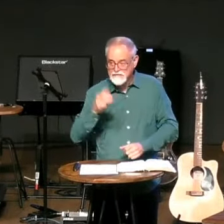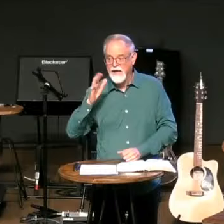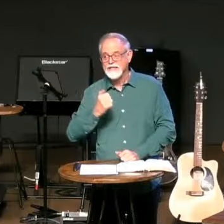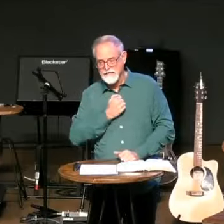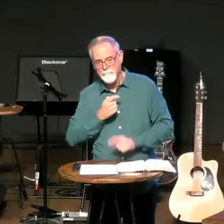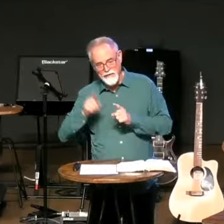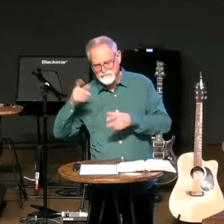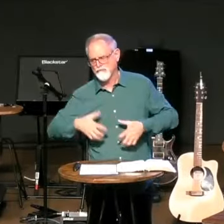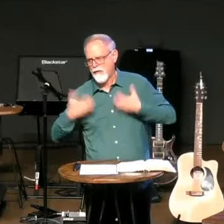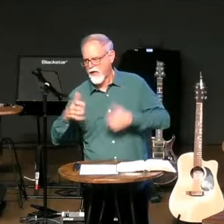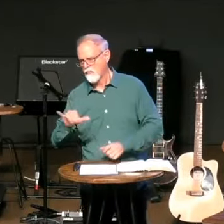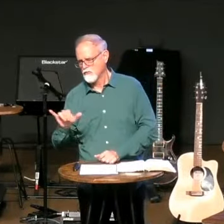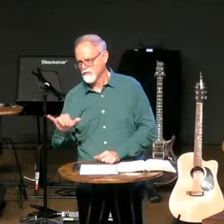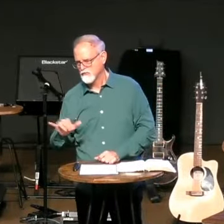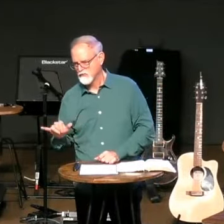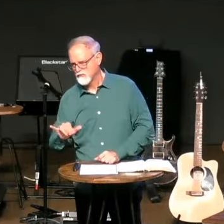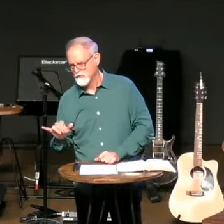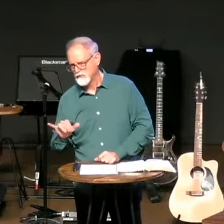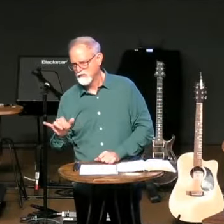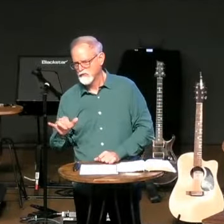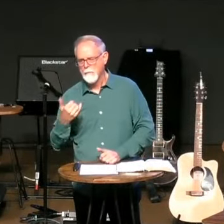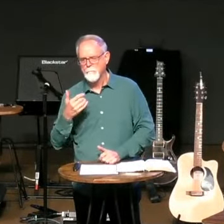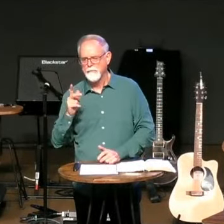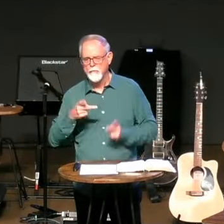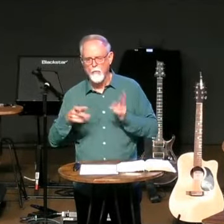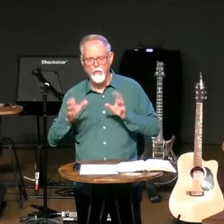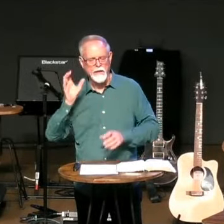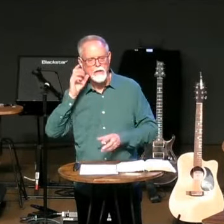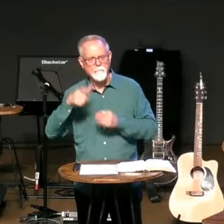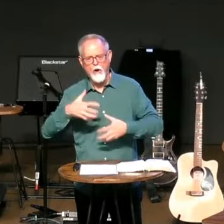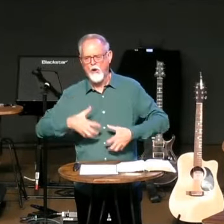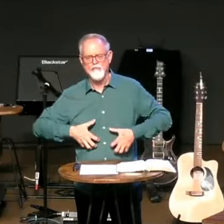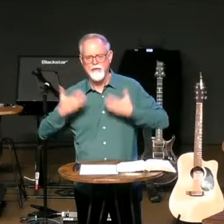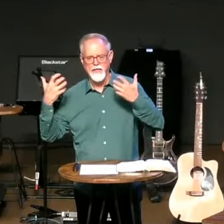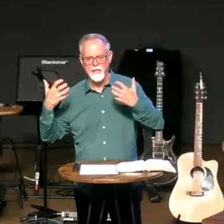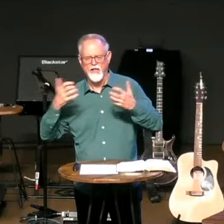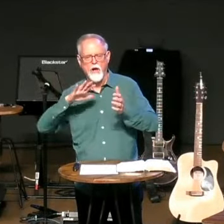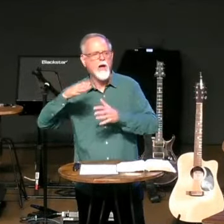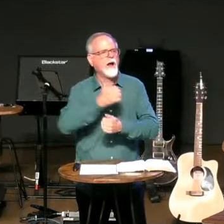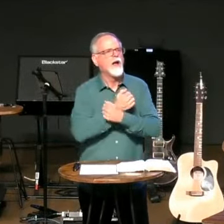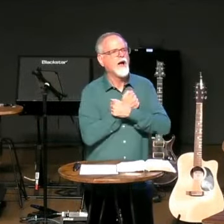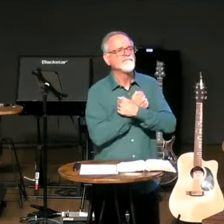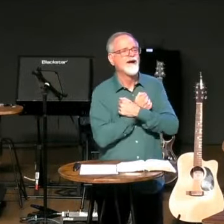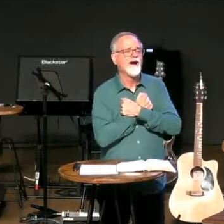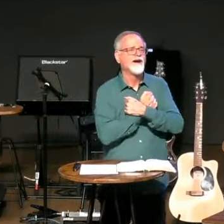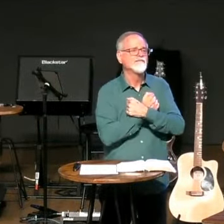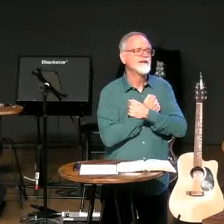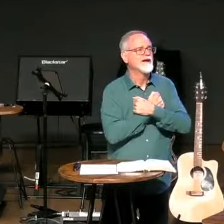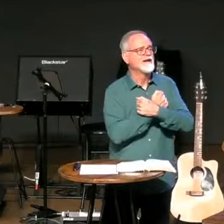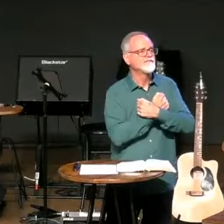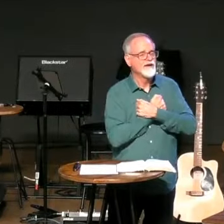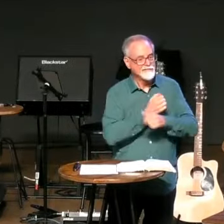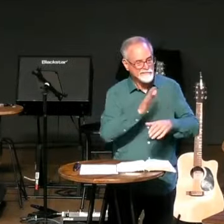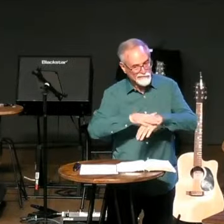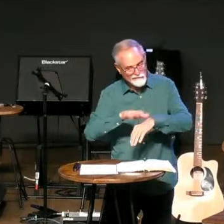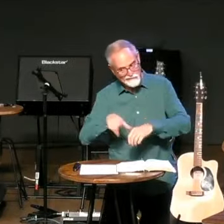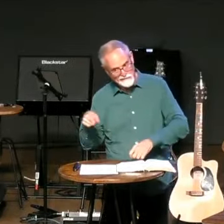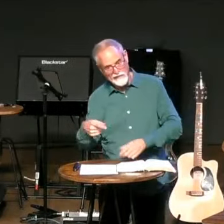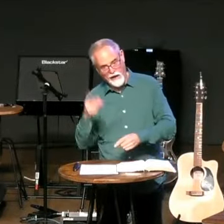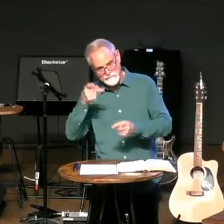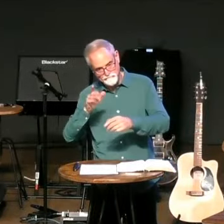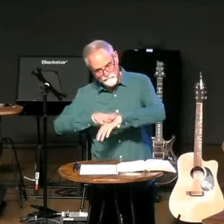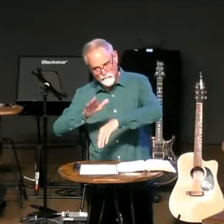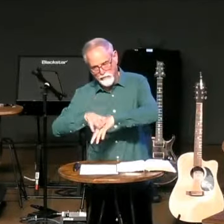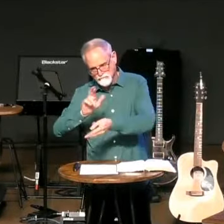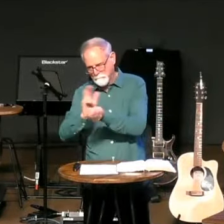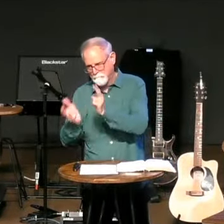don't behave like it. Love is an action, right? You have to behave about it. People watch your actions more than they